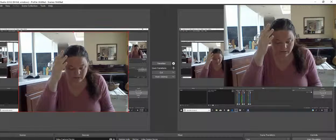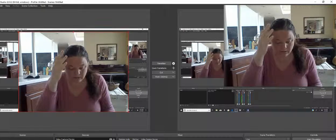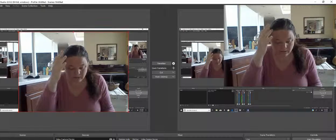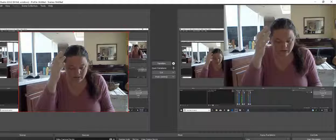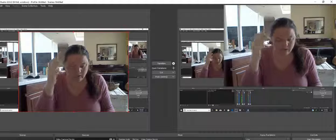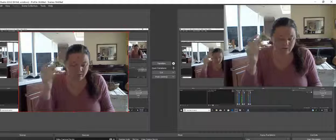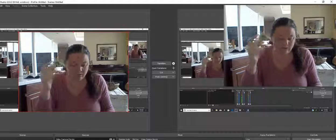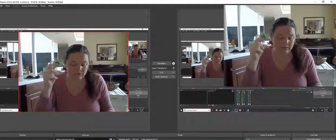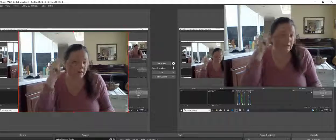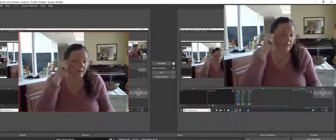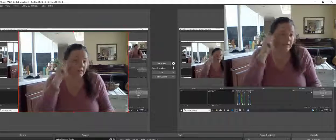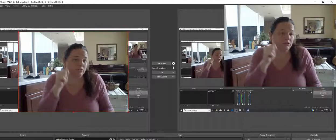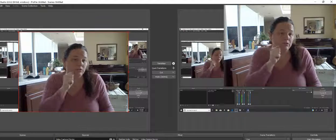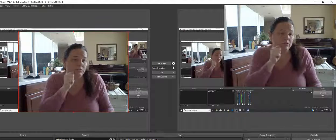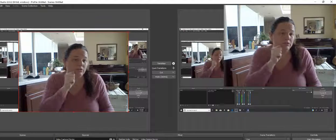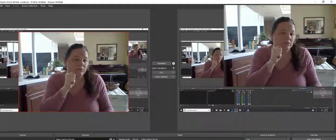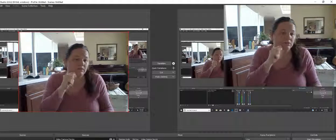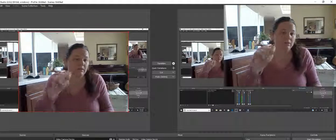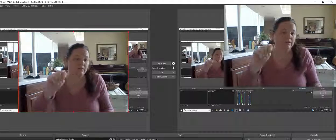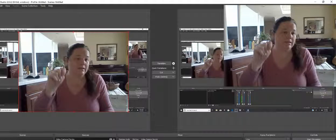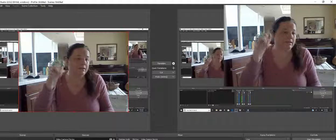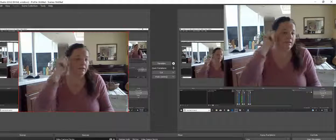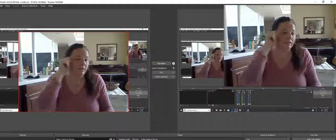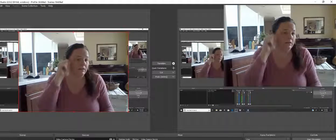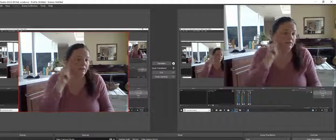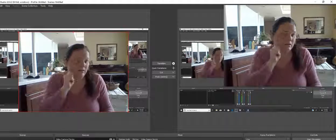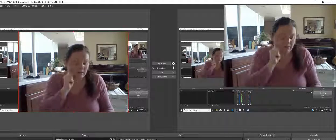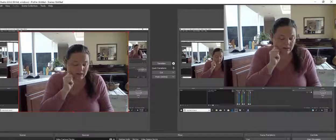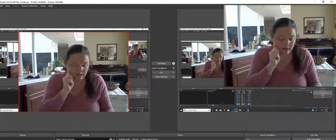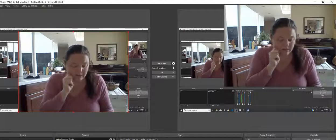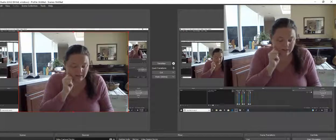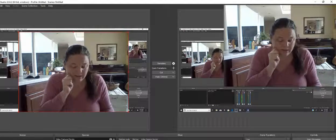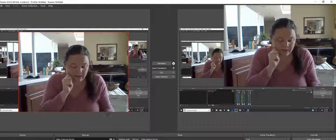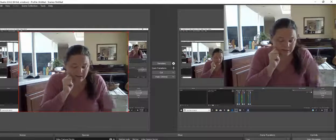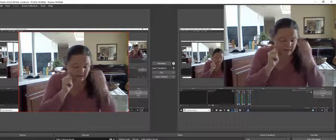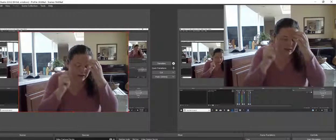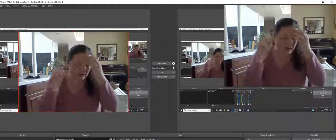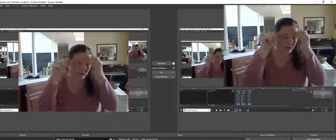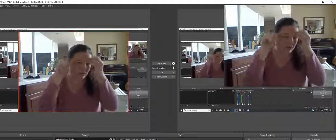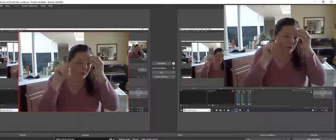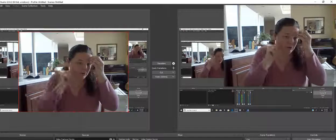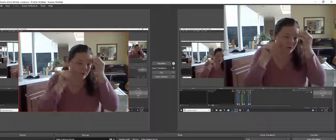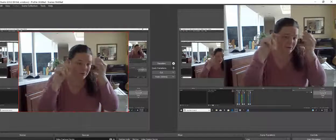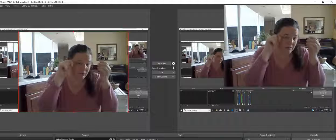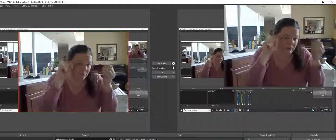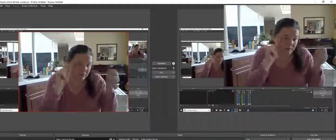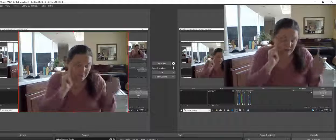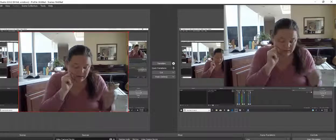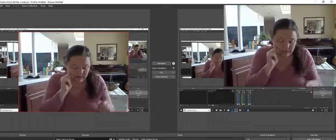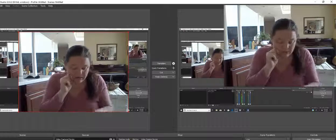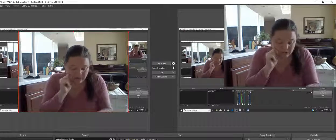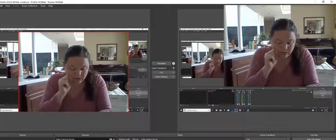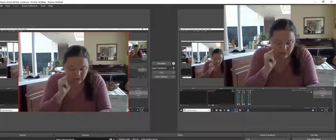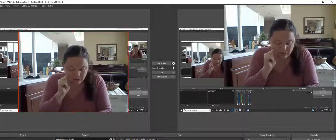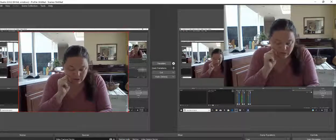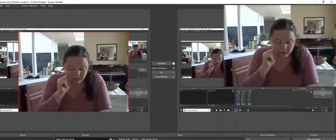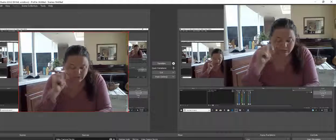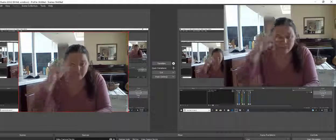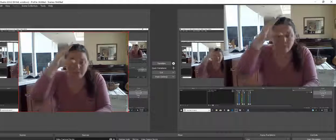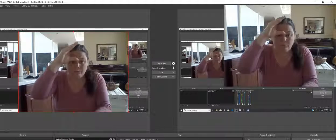Let's see, teenager, make a T. Come down the side of your face like this, kind of like you did with adult, but with a T makes